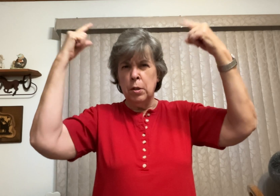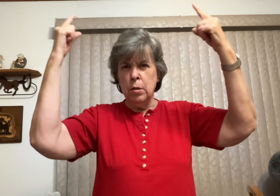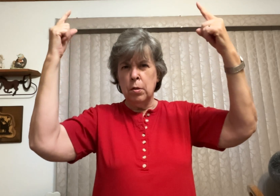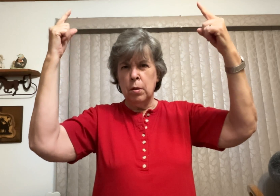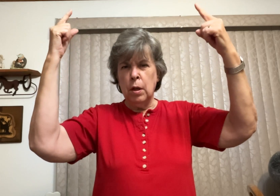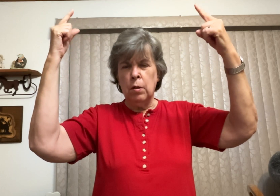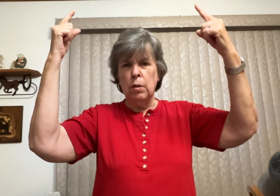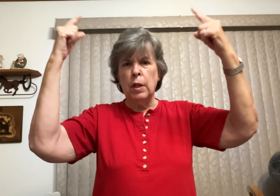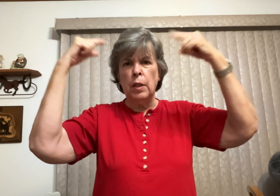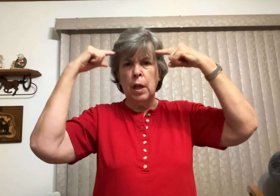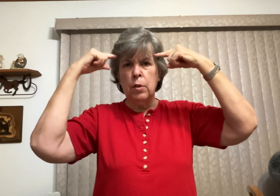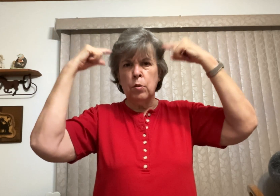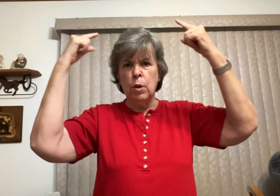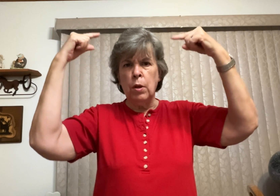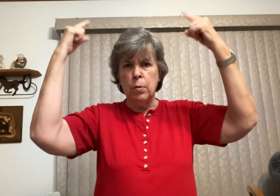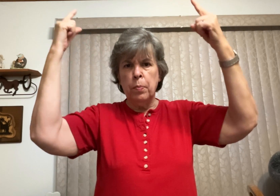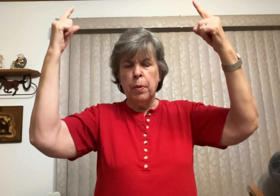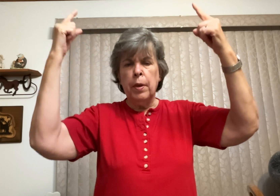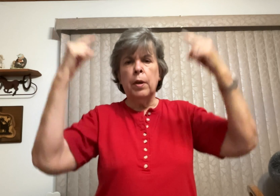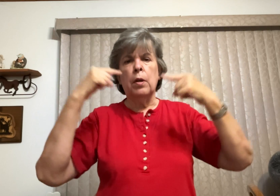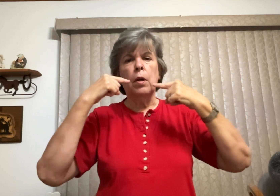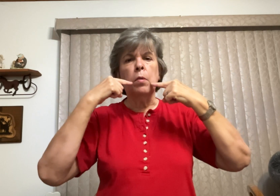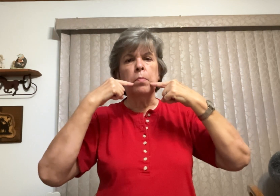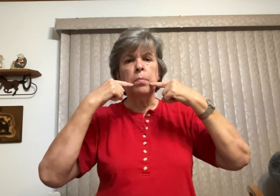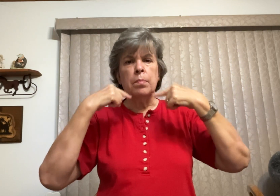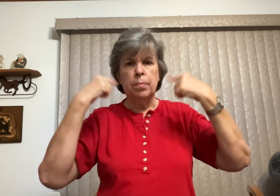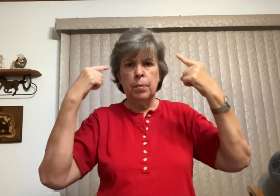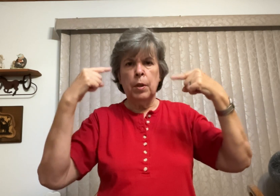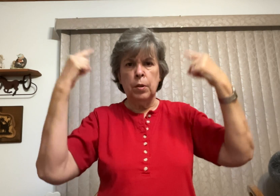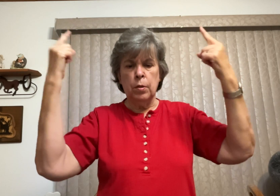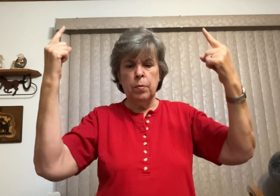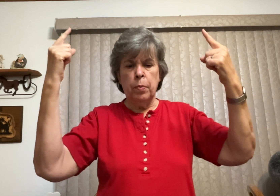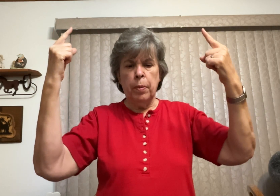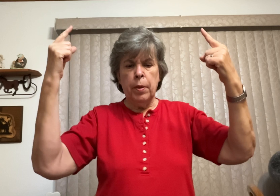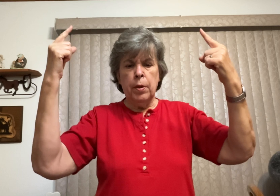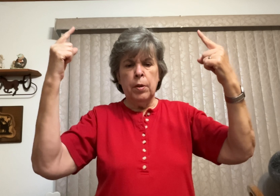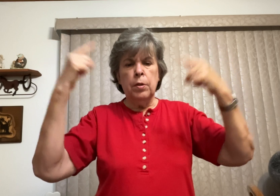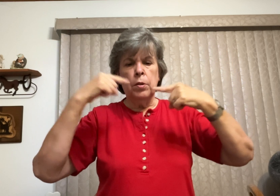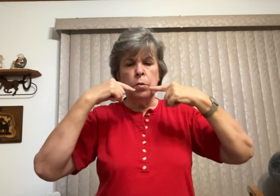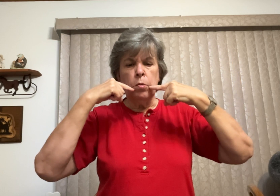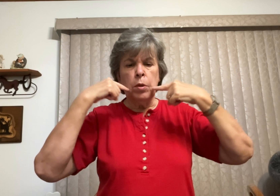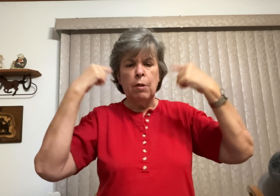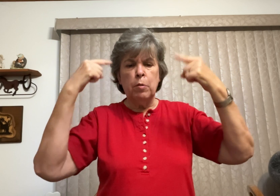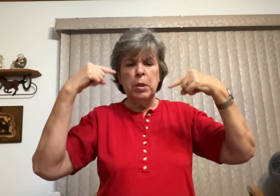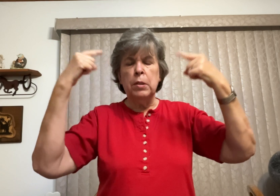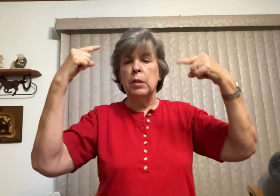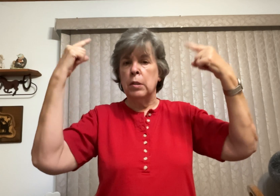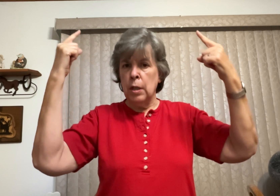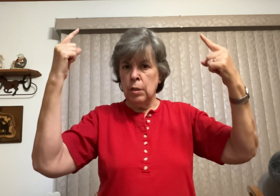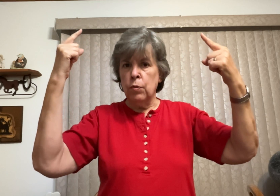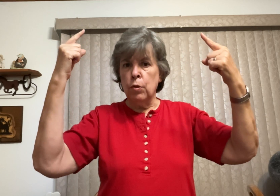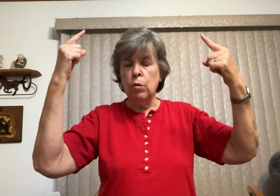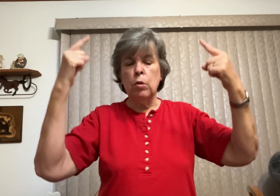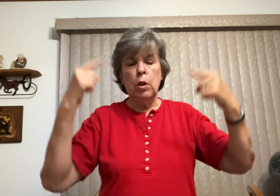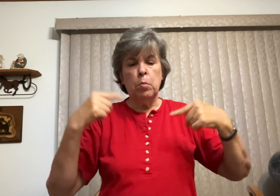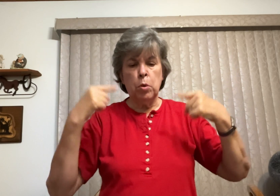here. I don't like that as well. Here. So that would be successful,